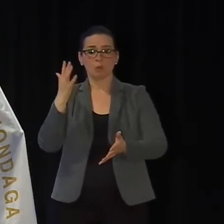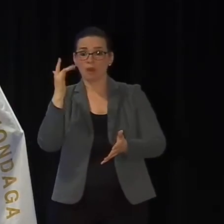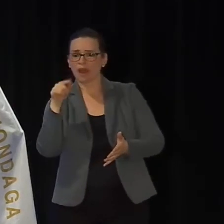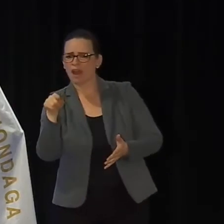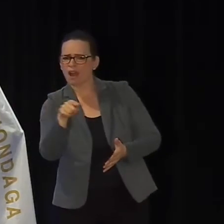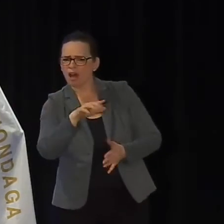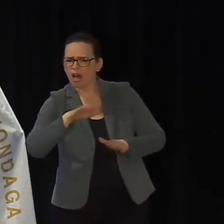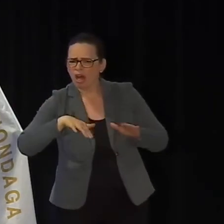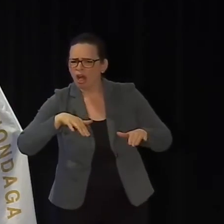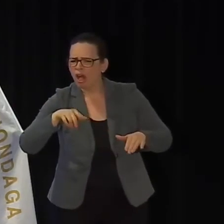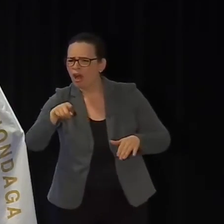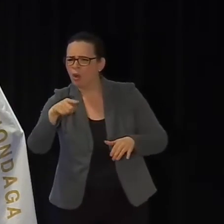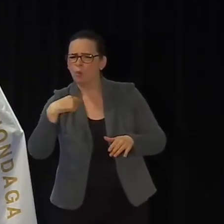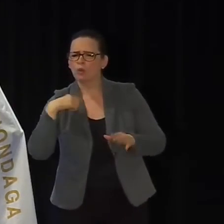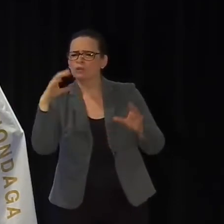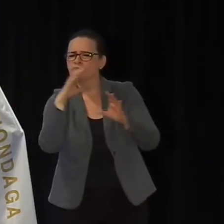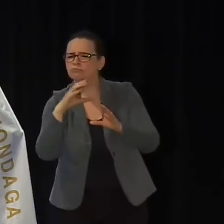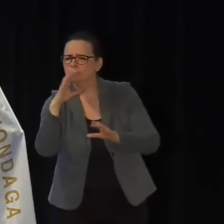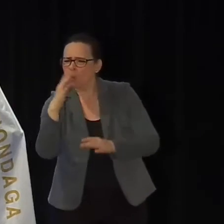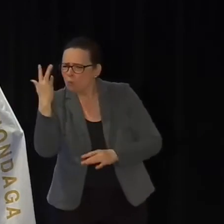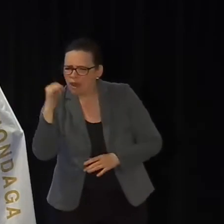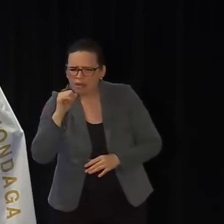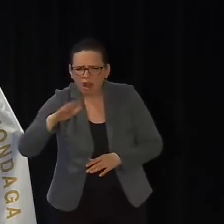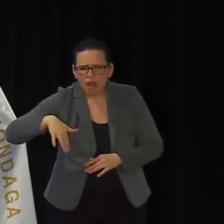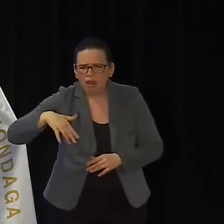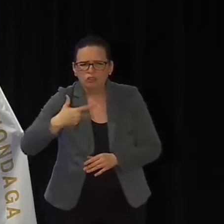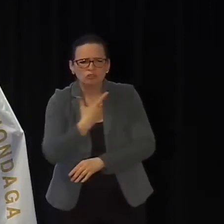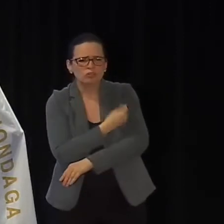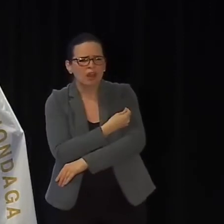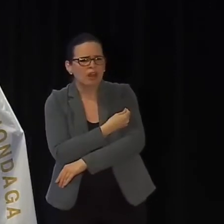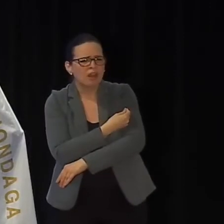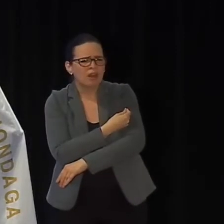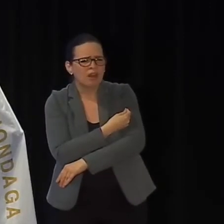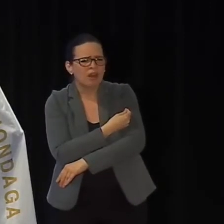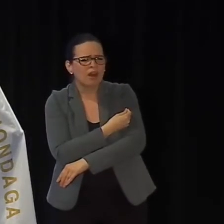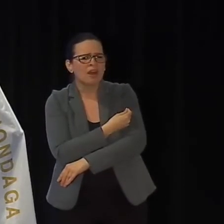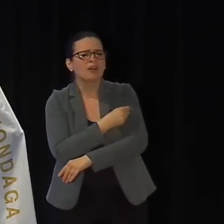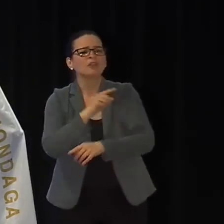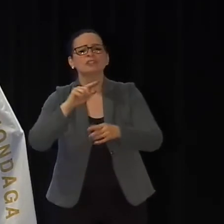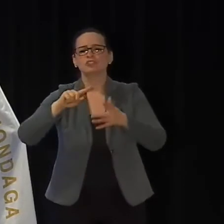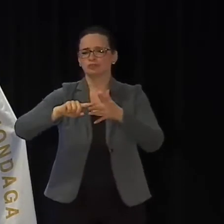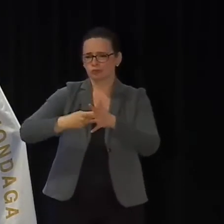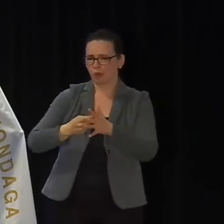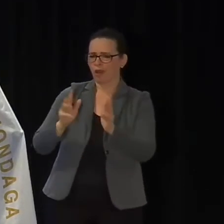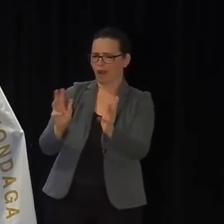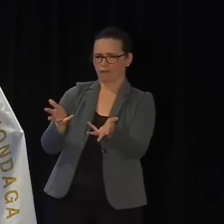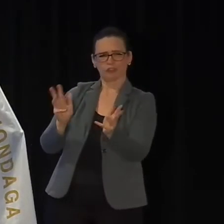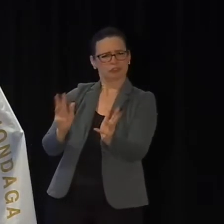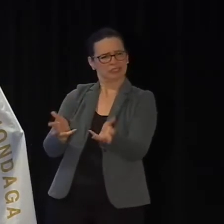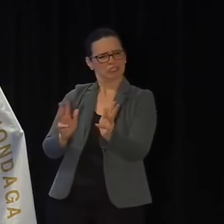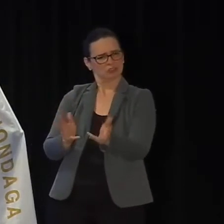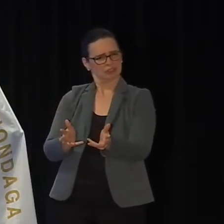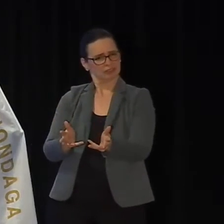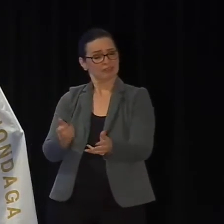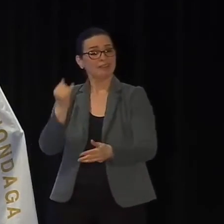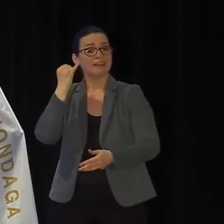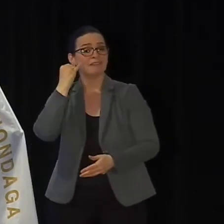and then you can see where it is. Then you start your campaigns and your dialogues. Look, if I'm a young person right